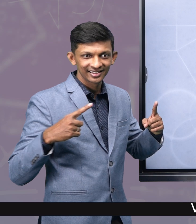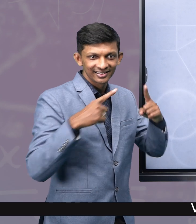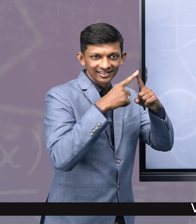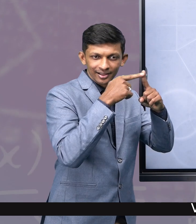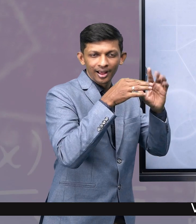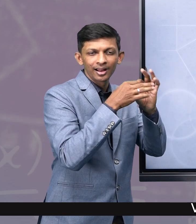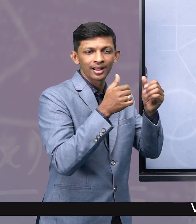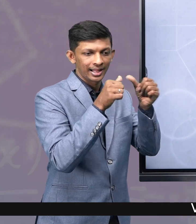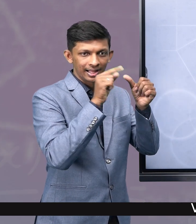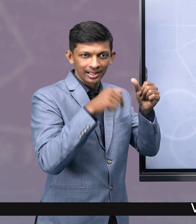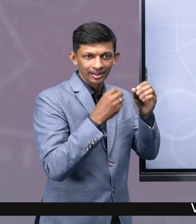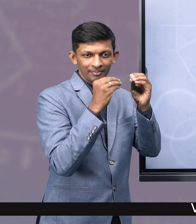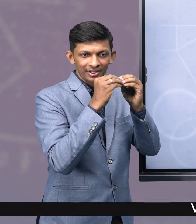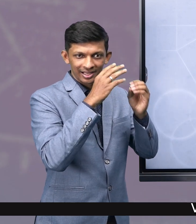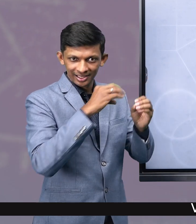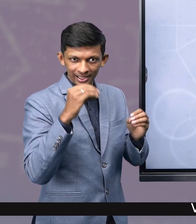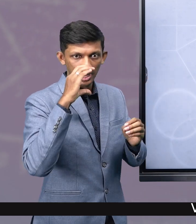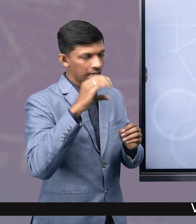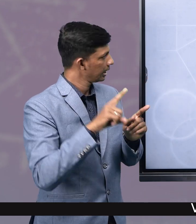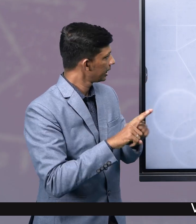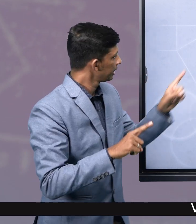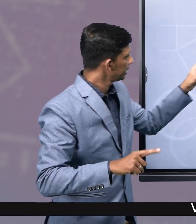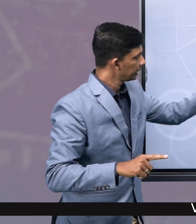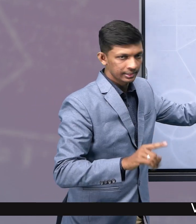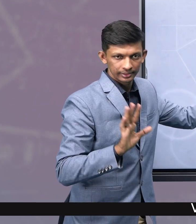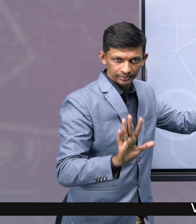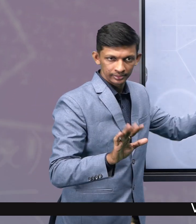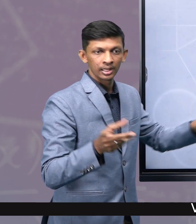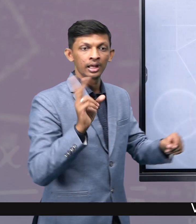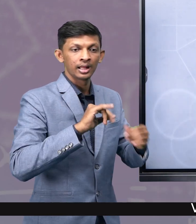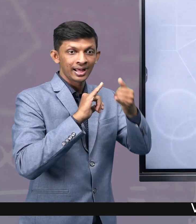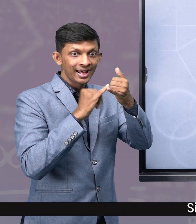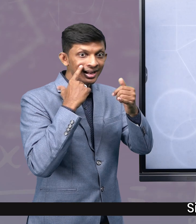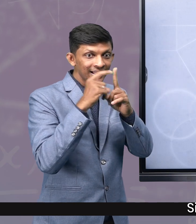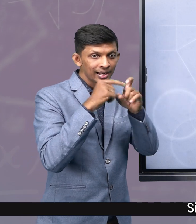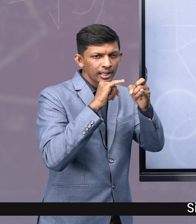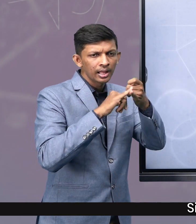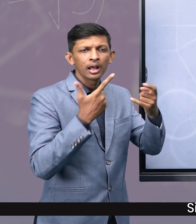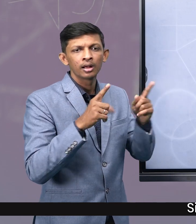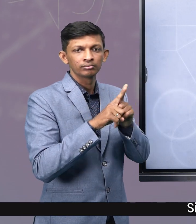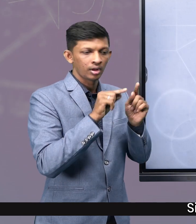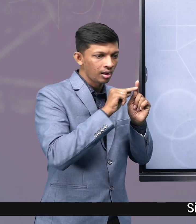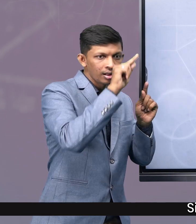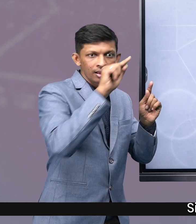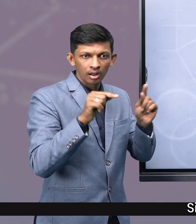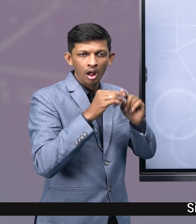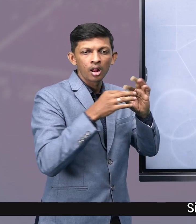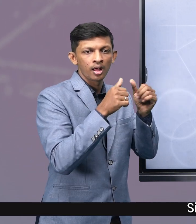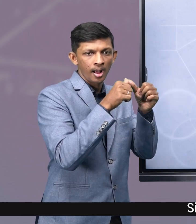Vertices A, B and C. Sides AB, BC